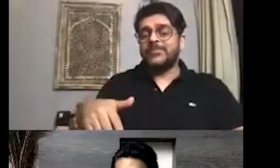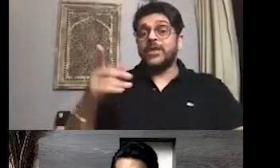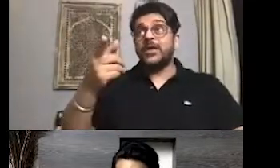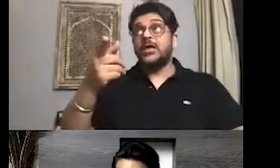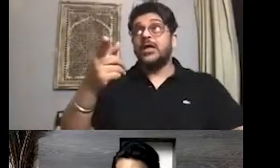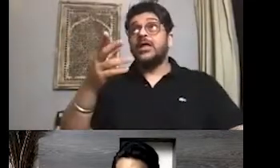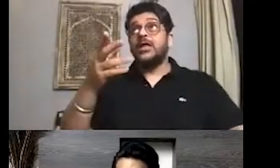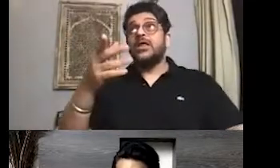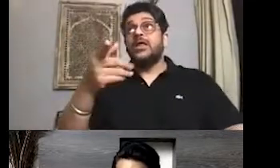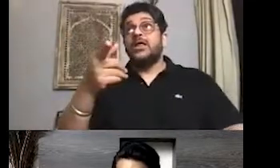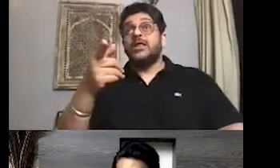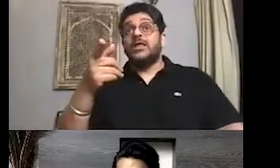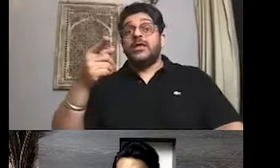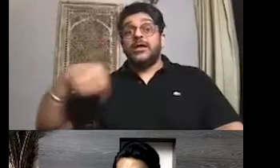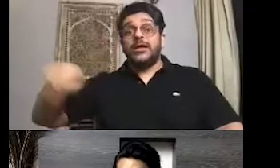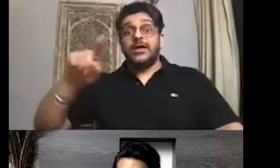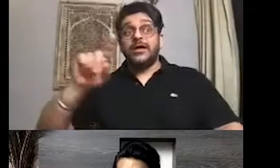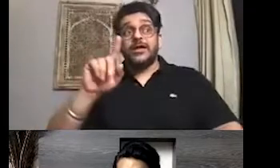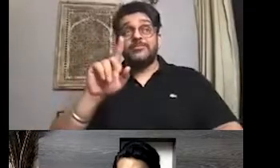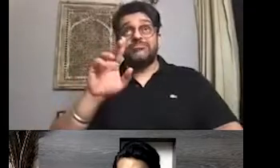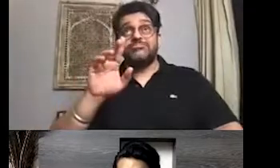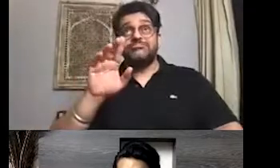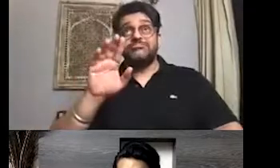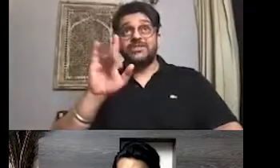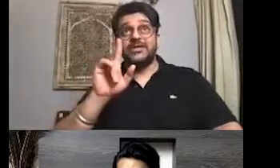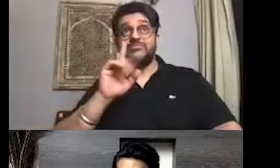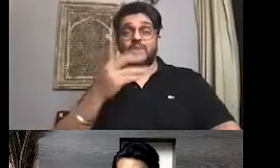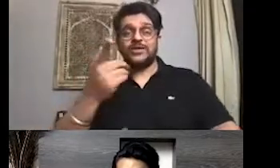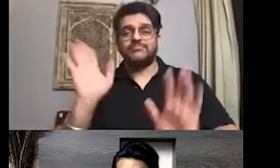use from long time.